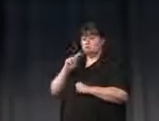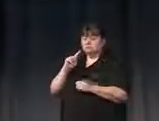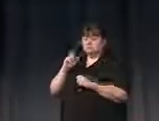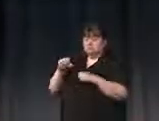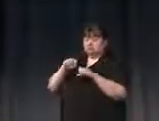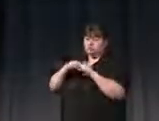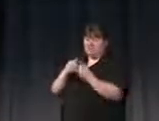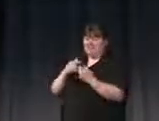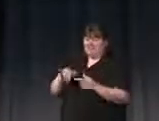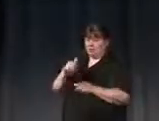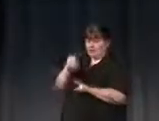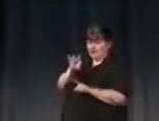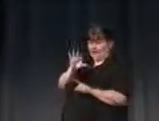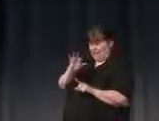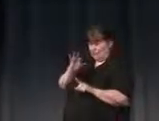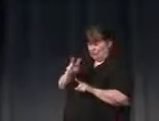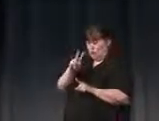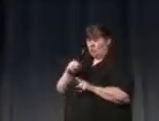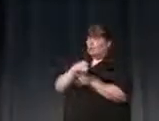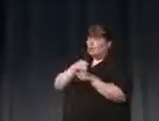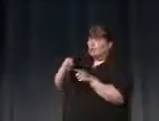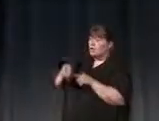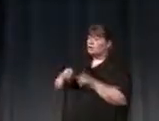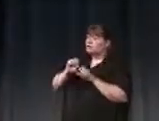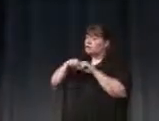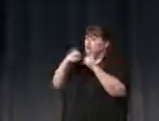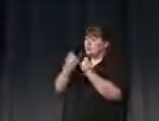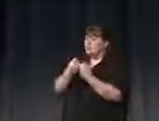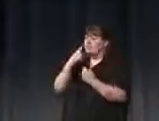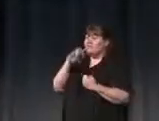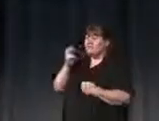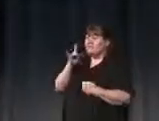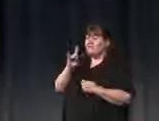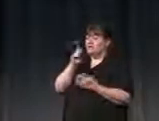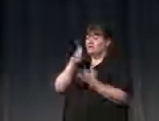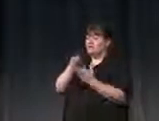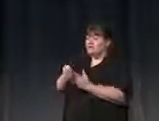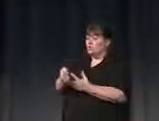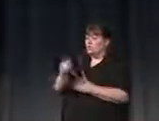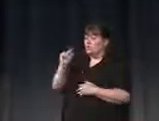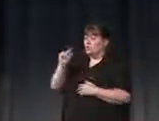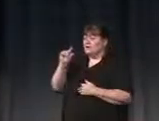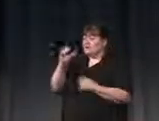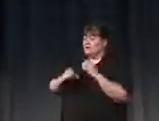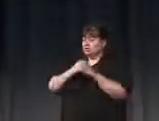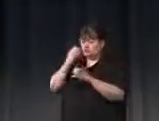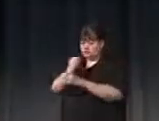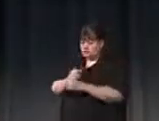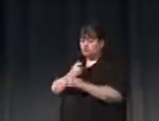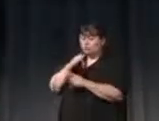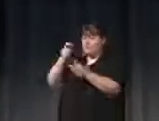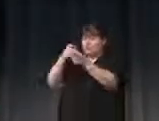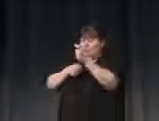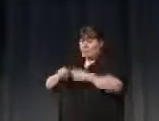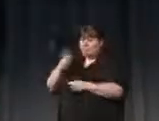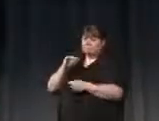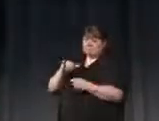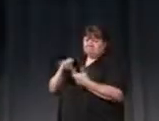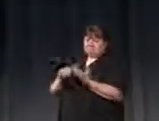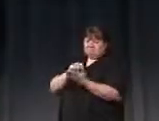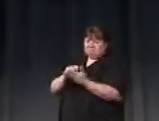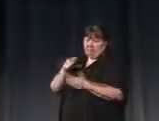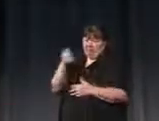from 1992, the so-called disciplinary societies of the 18th through 20th centuries were being replaced around that time,